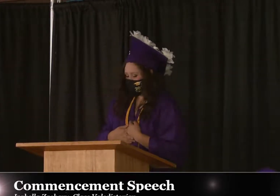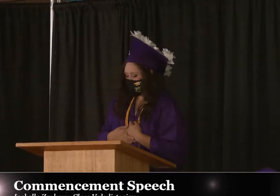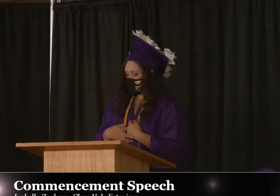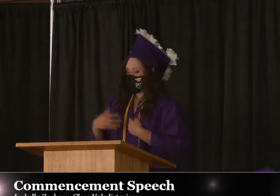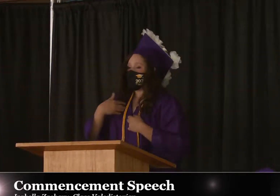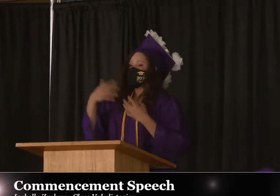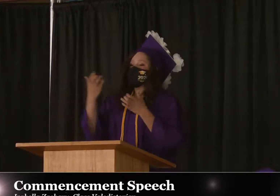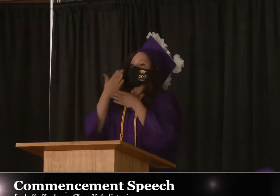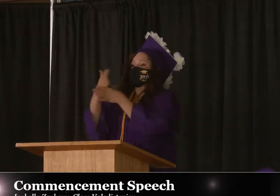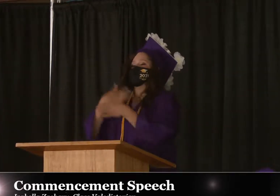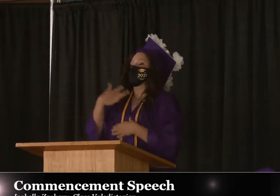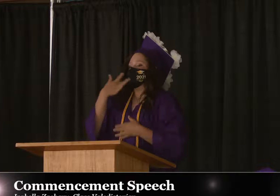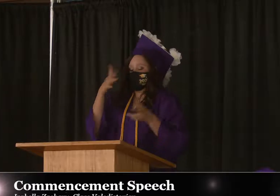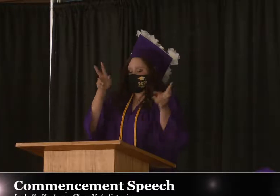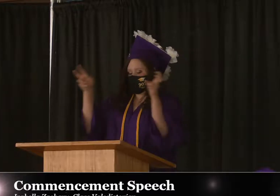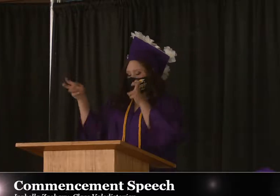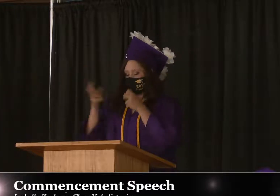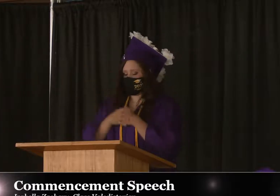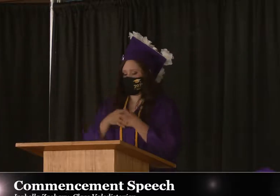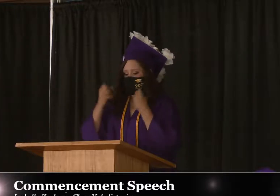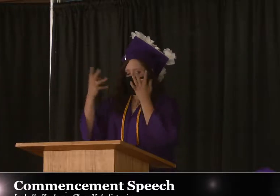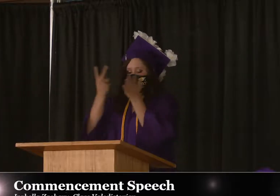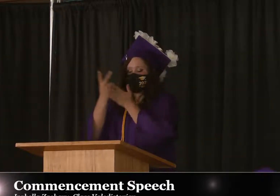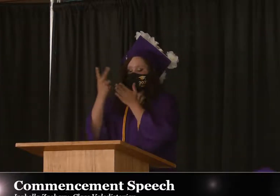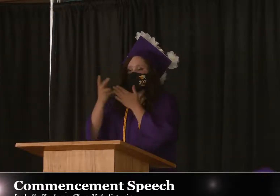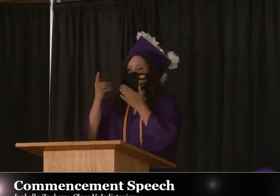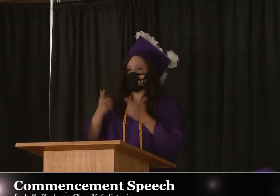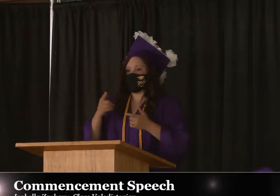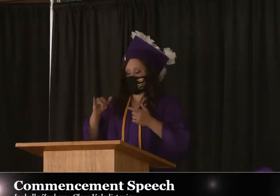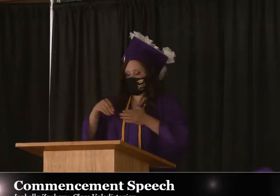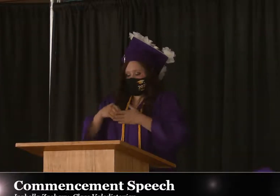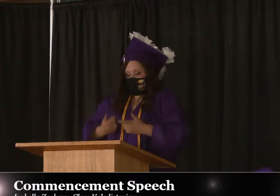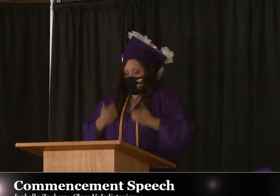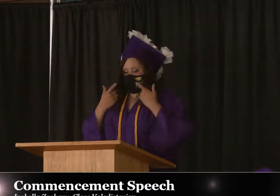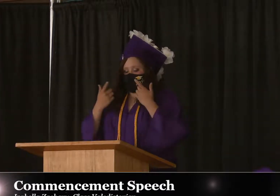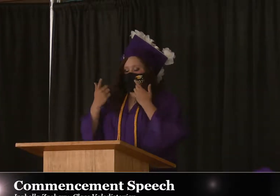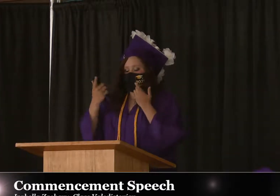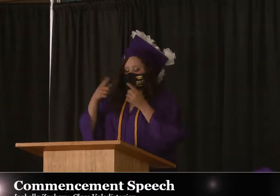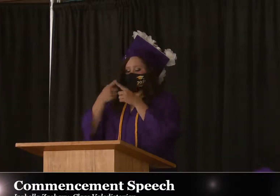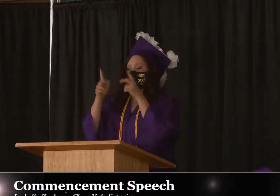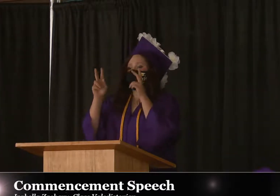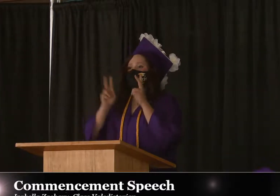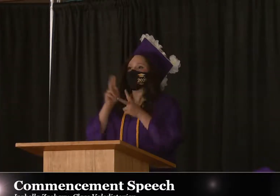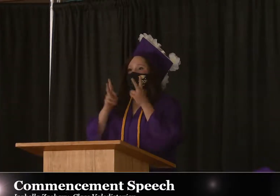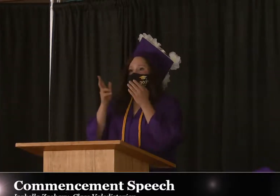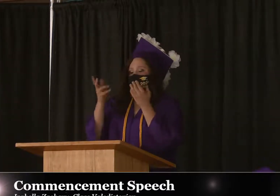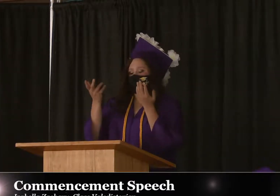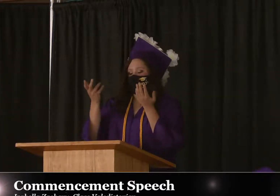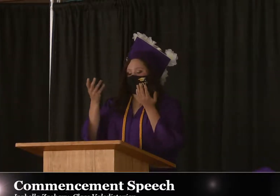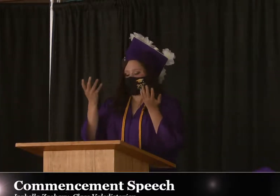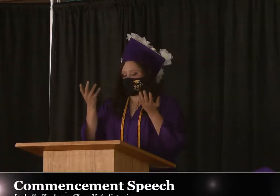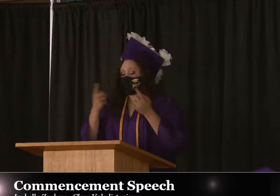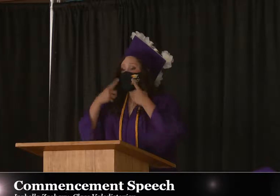2021. My favorite quote is